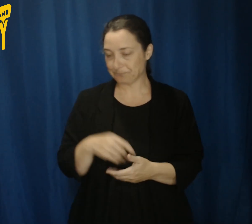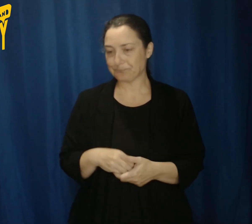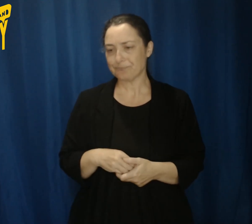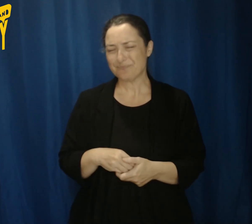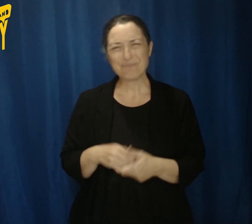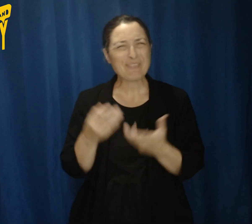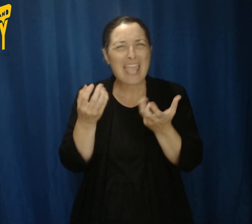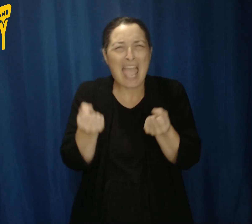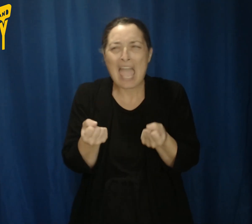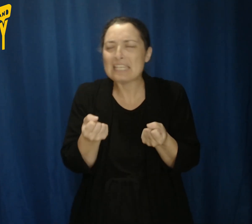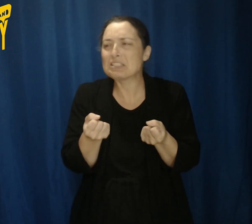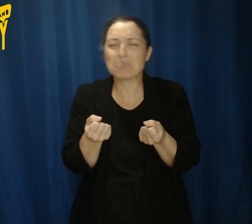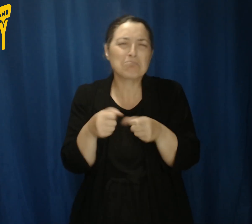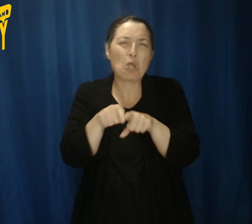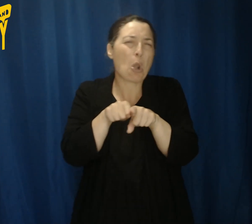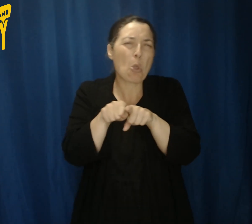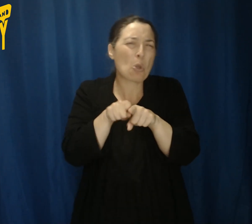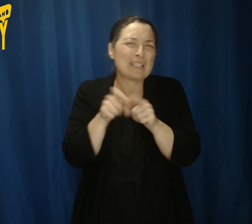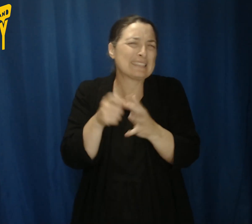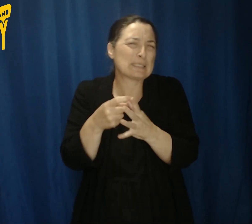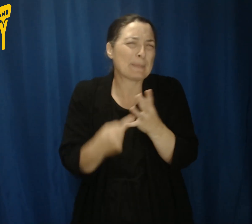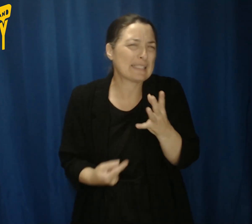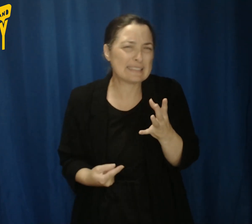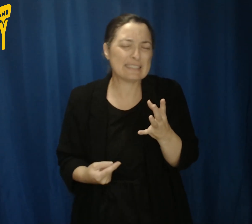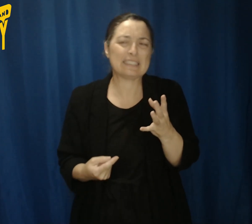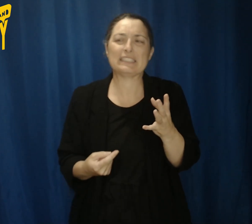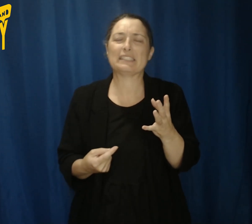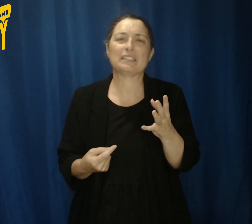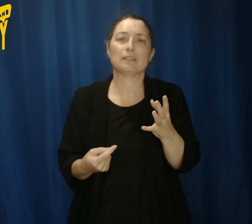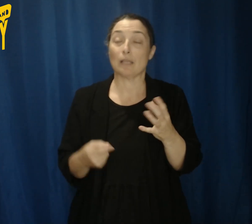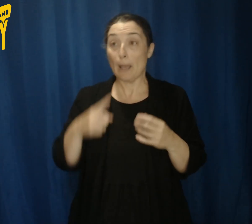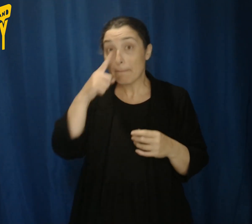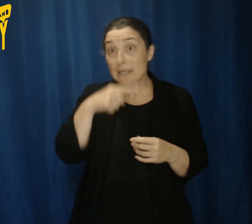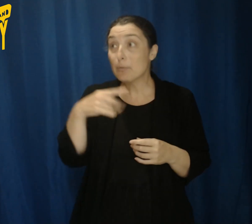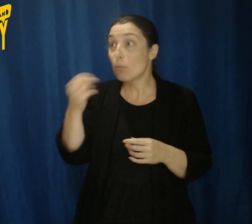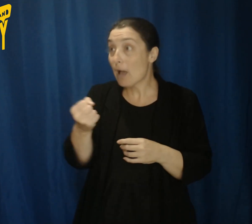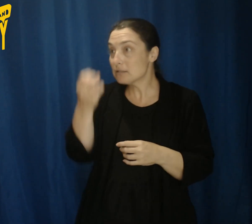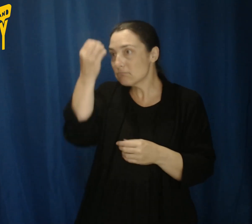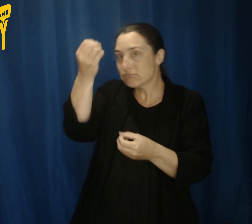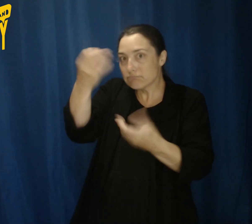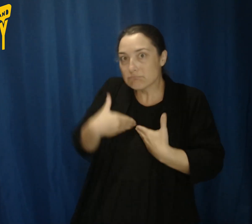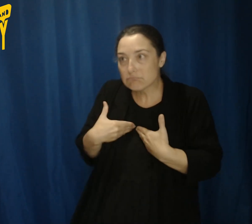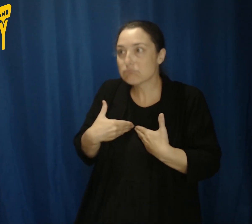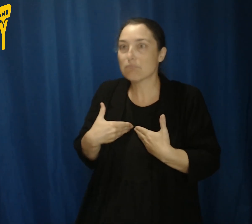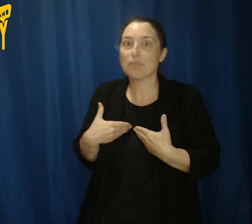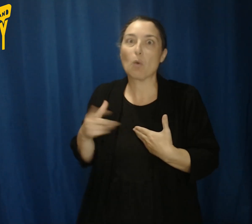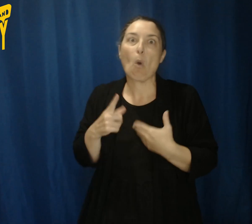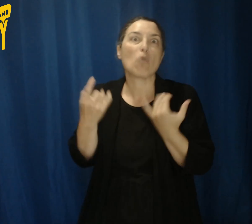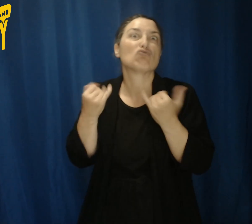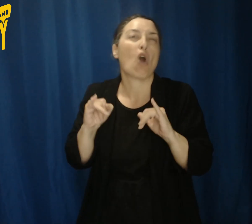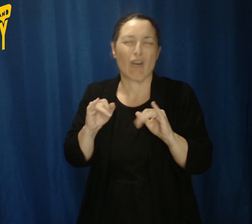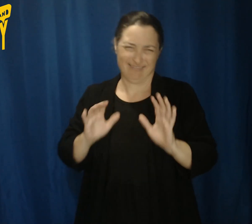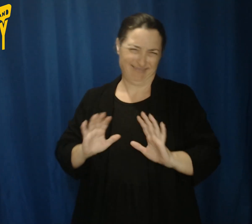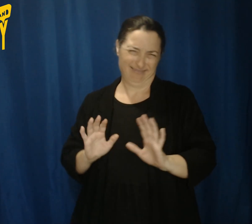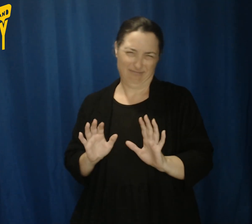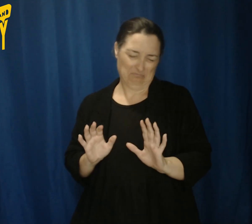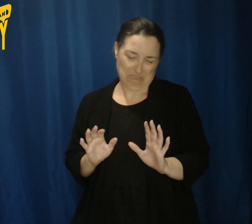sort of learning disability, but I didn't require that people tell me what was wrong with them unless they really wanted to, you know what I